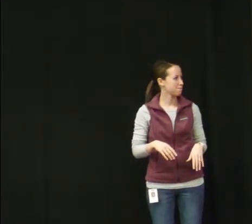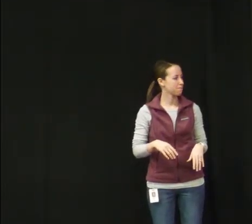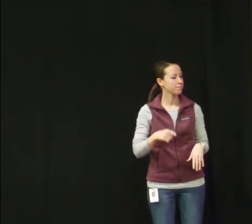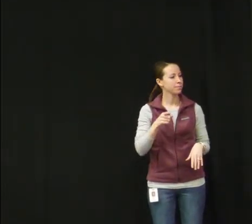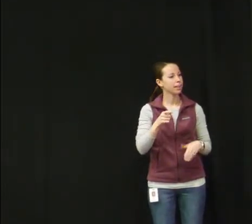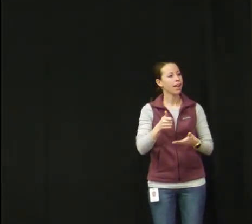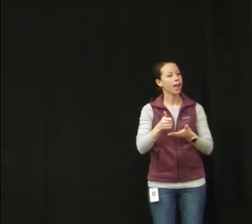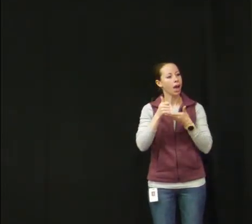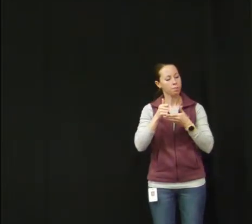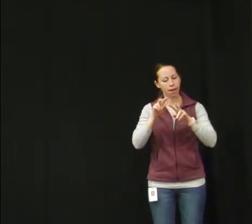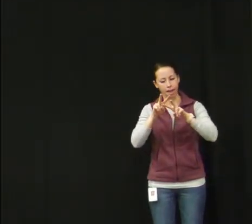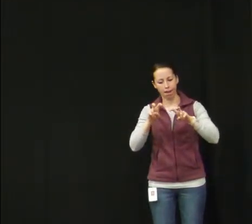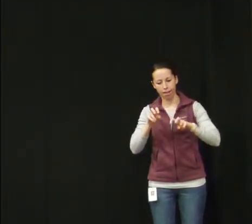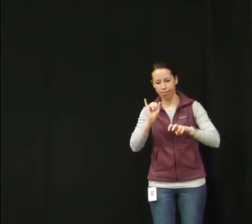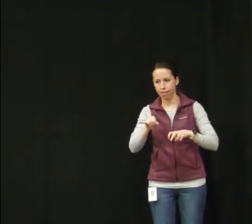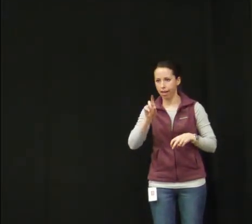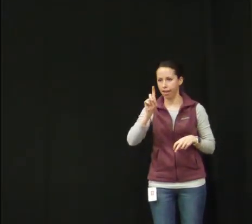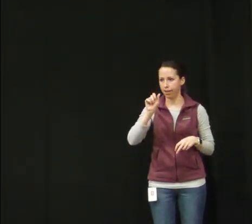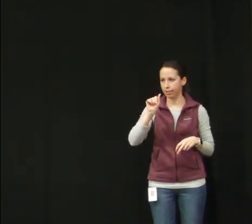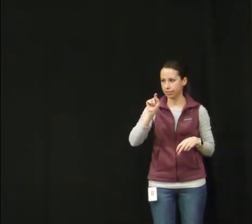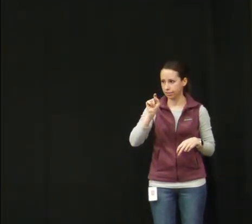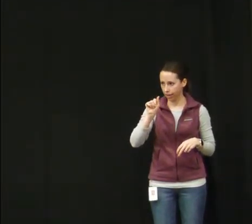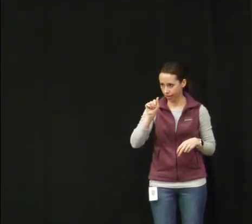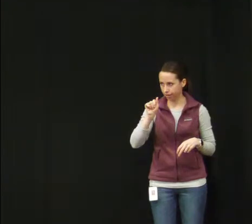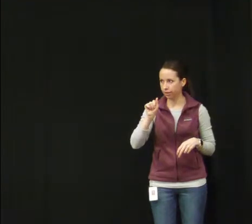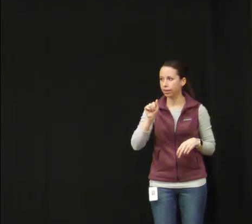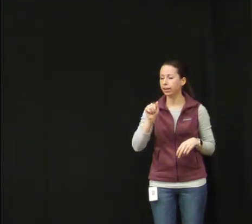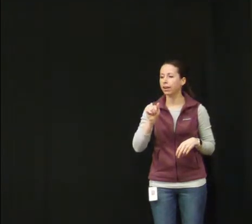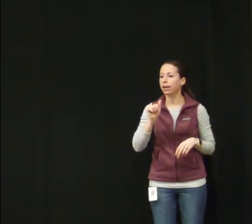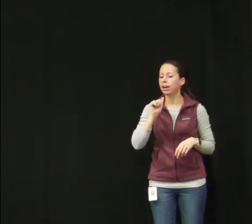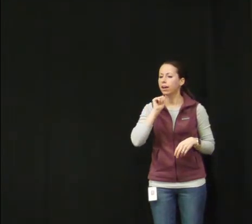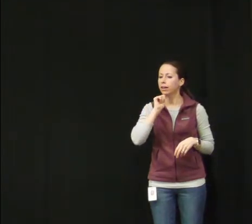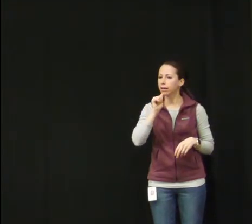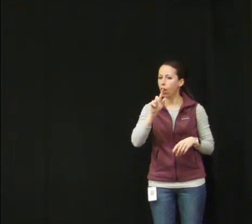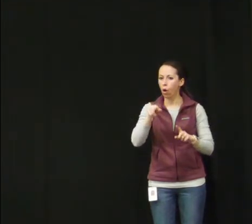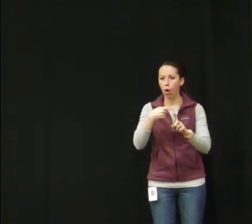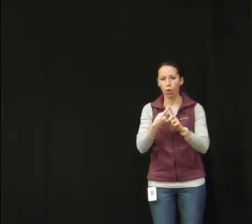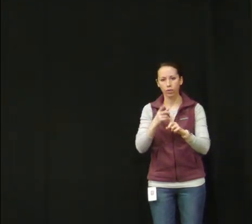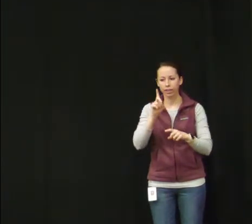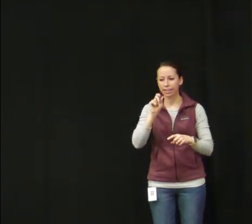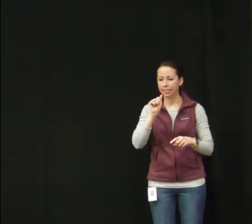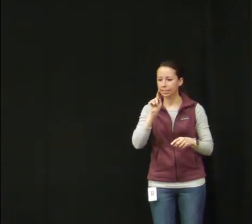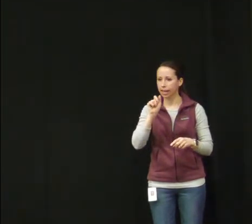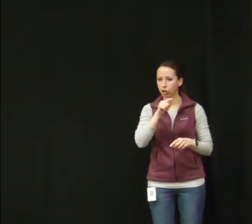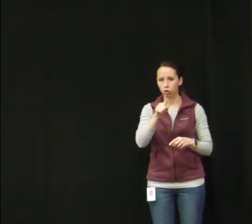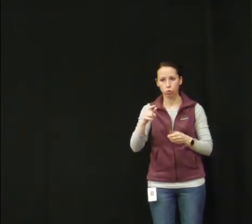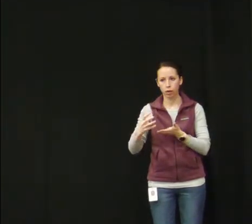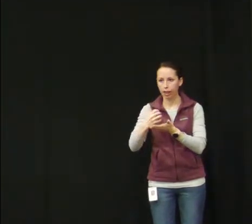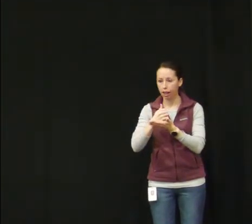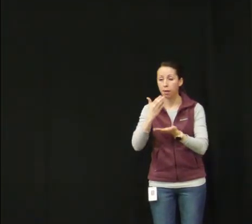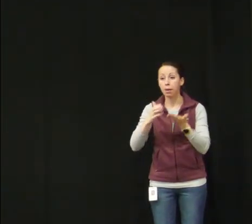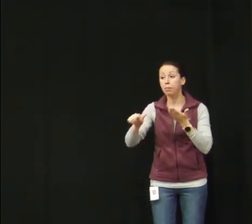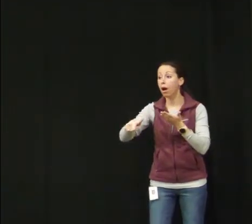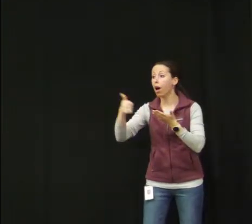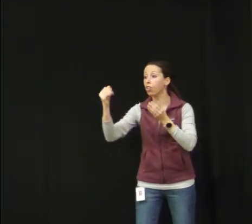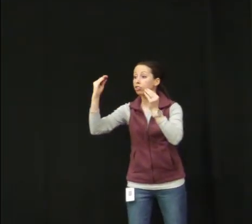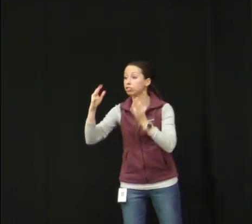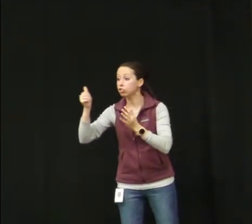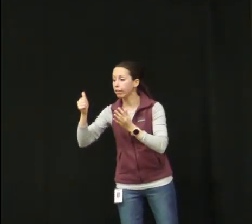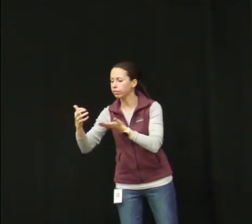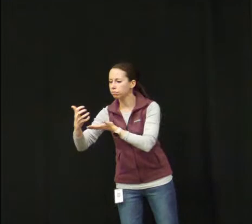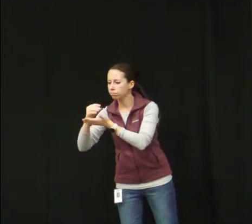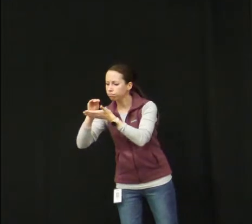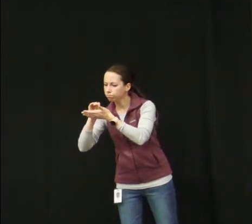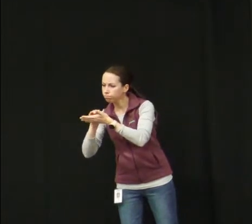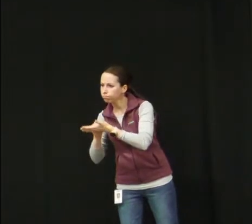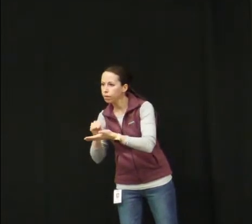To analyze that data. So it's not just the data that you collect. It could be data that another teacher has collected. It